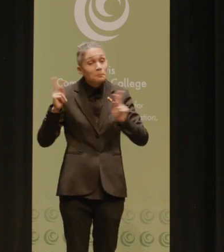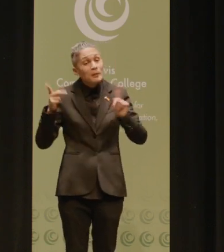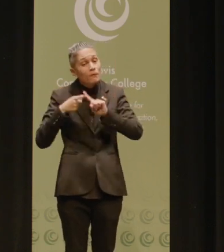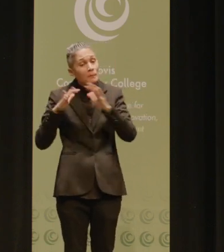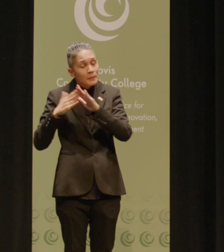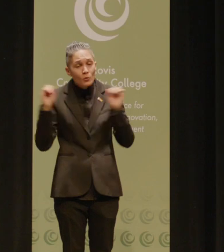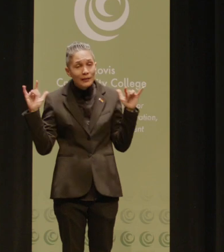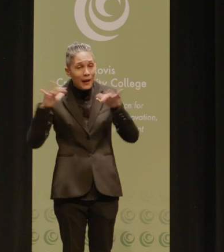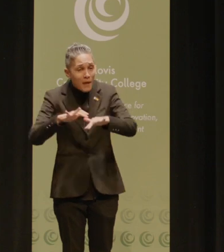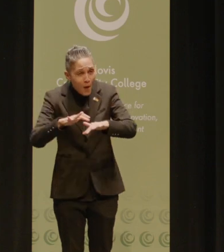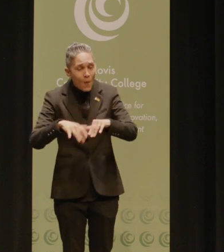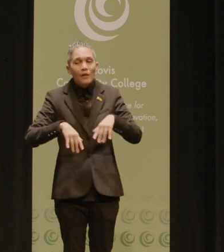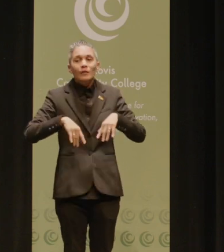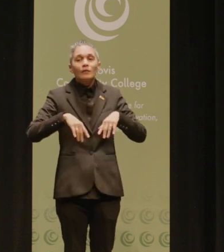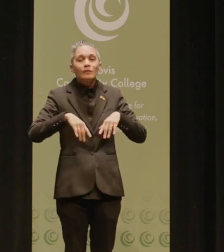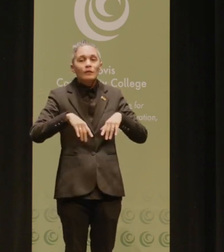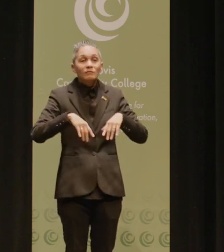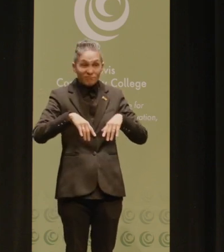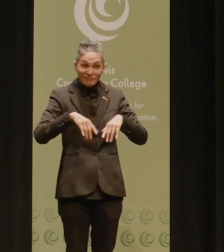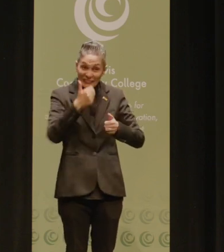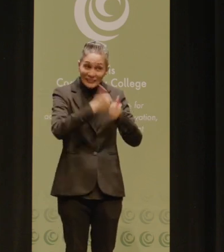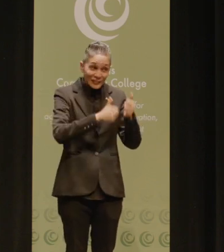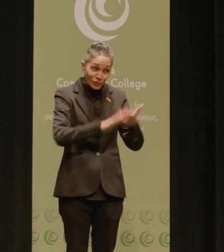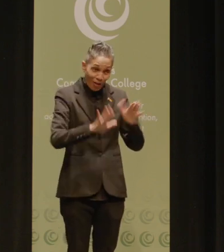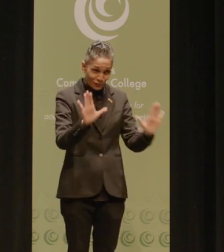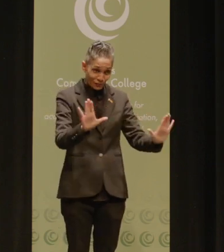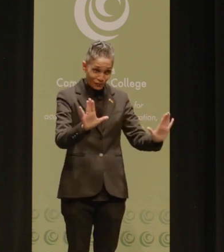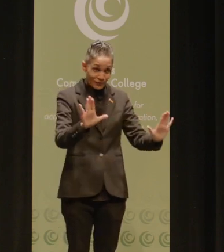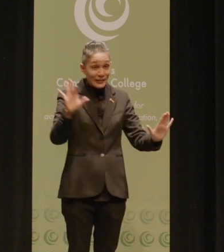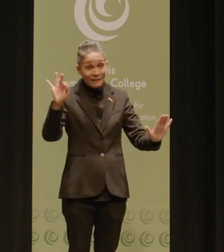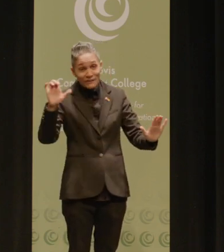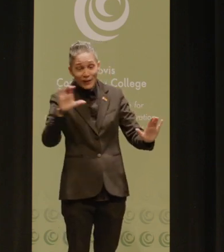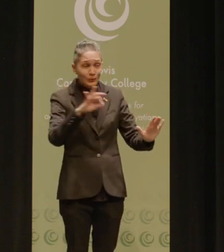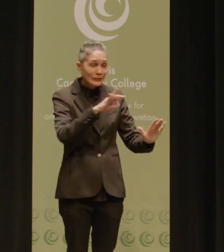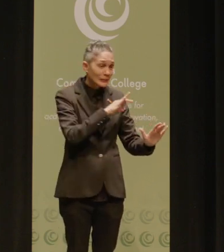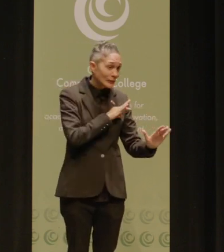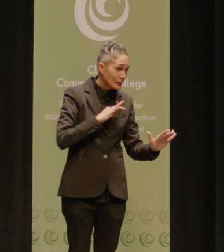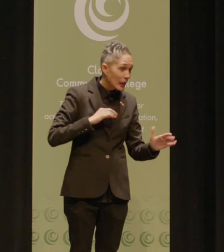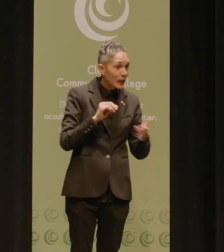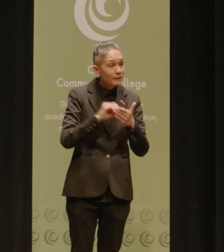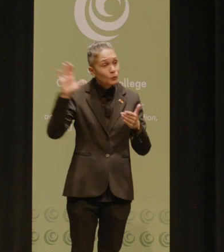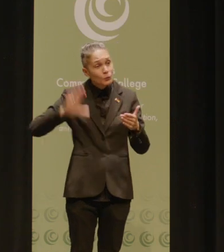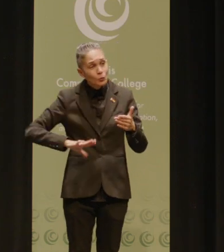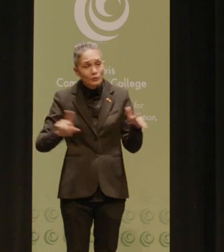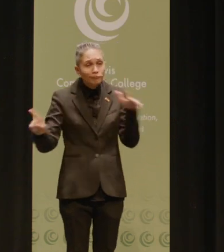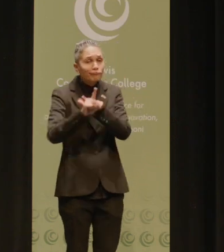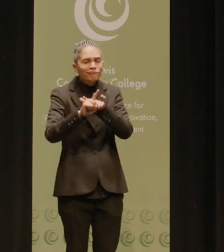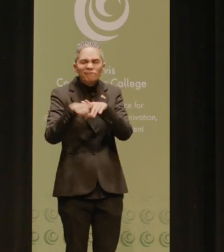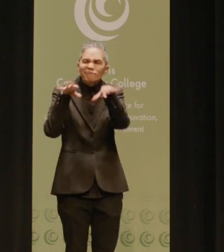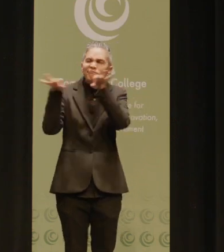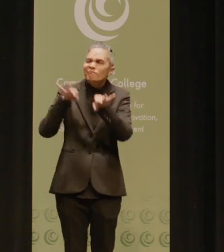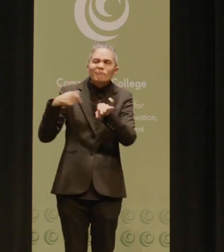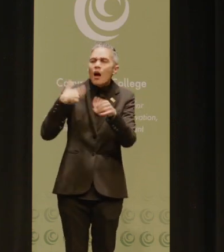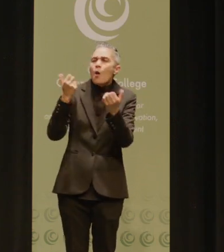out. We did it at each college. And faculty and staff and students showed up and they told us what it is they'd like to see.